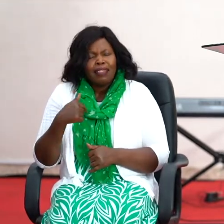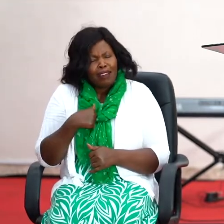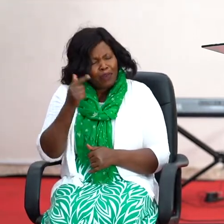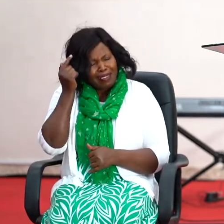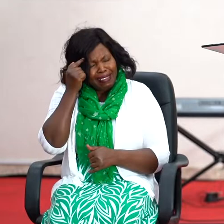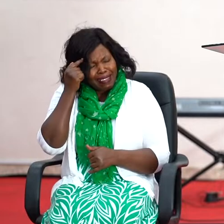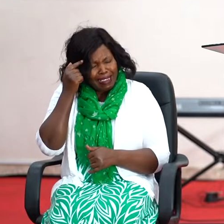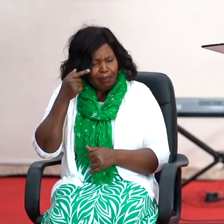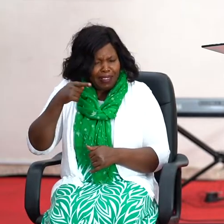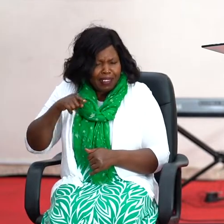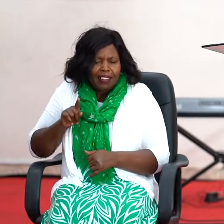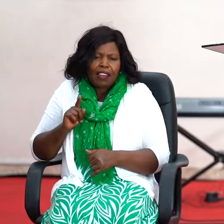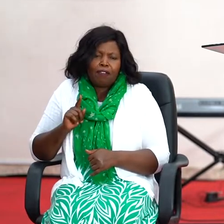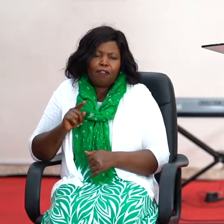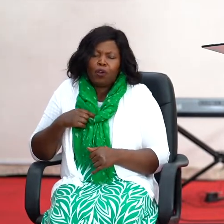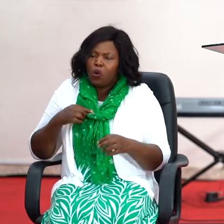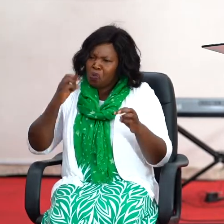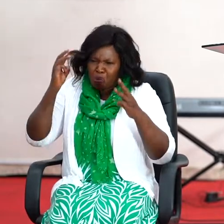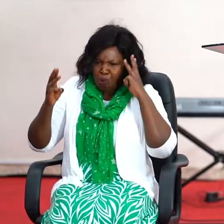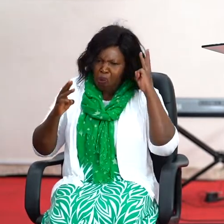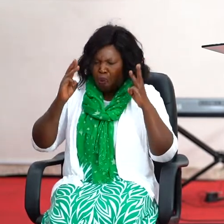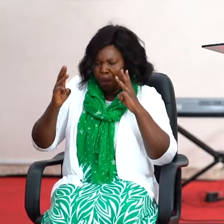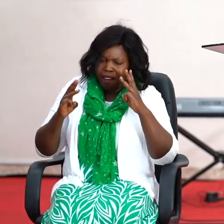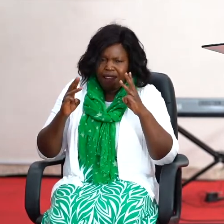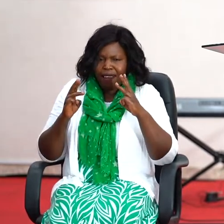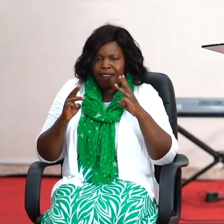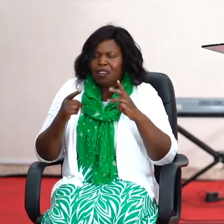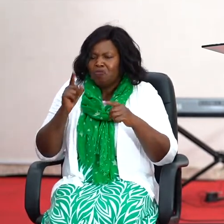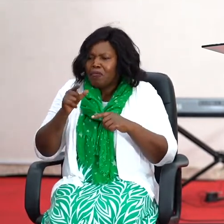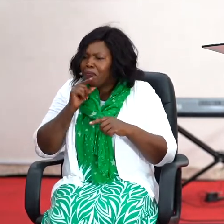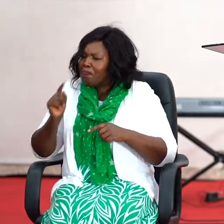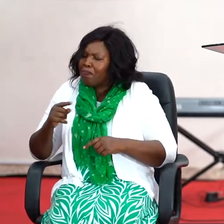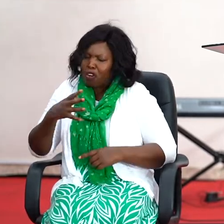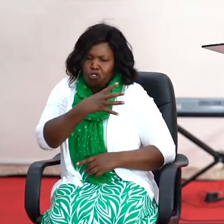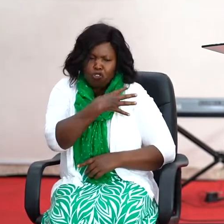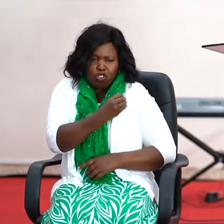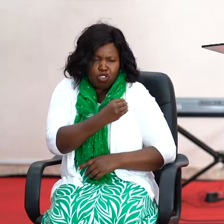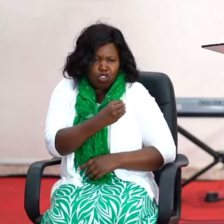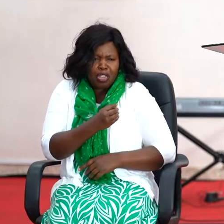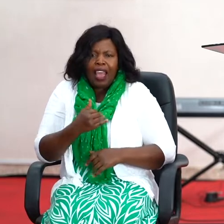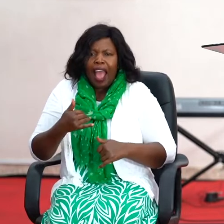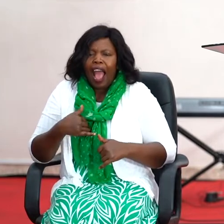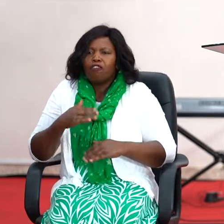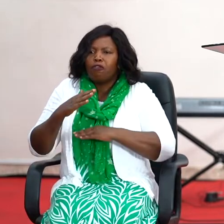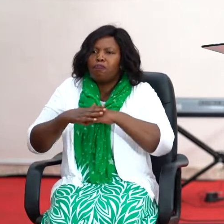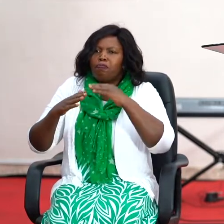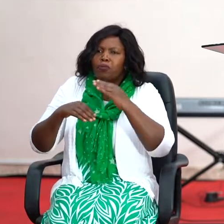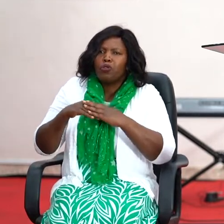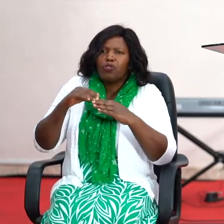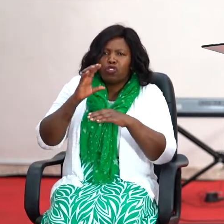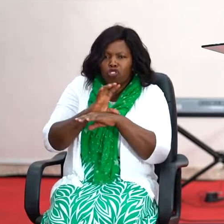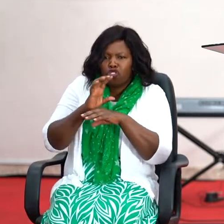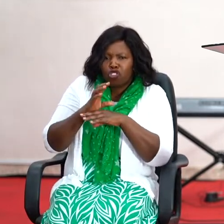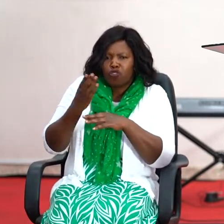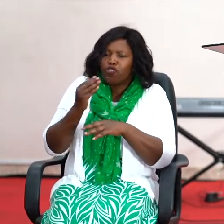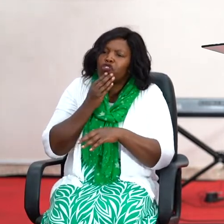considering himself not worthy. You see, he was a wealthy man. He had even built a synagogue for the Jews, but